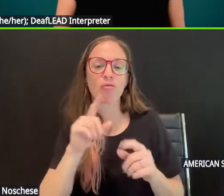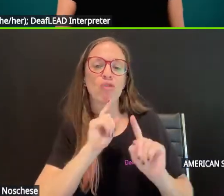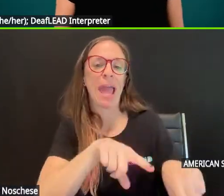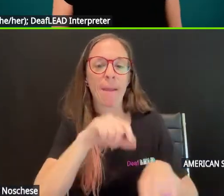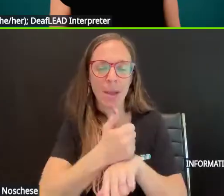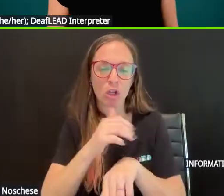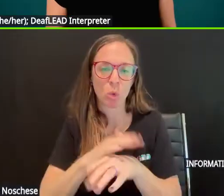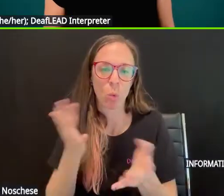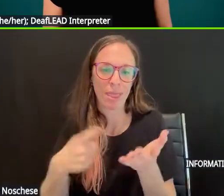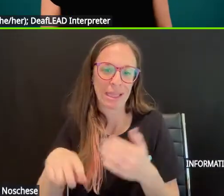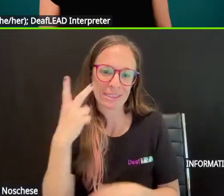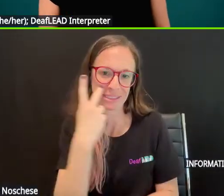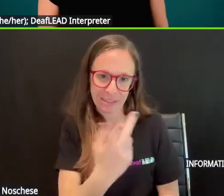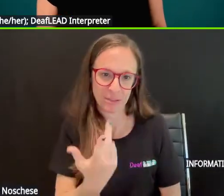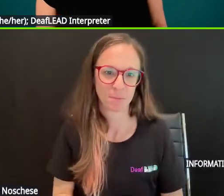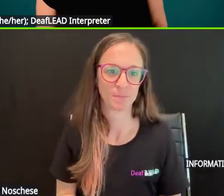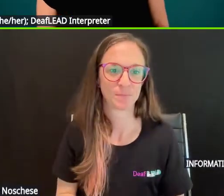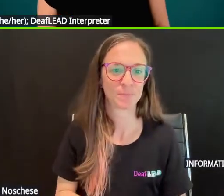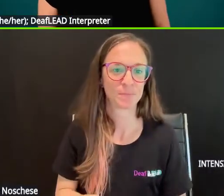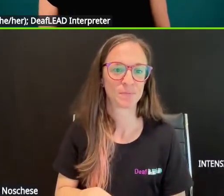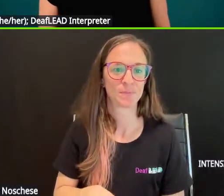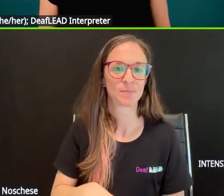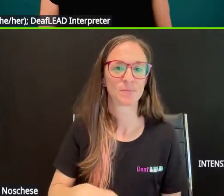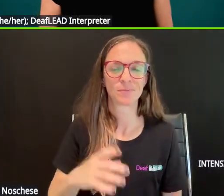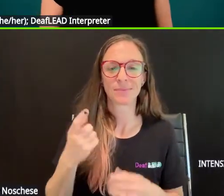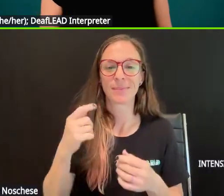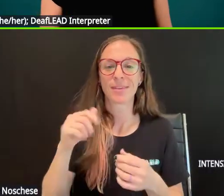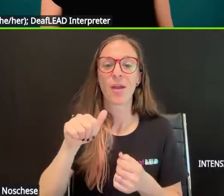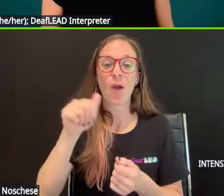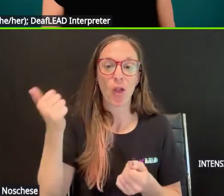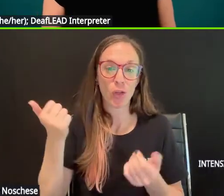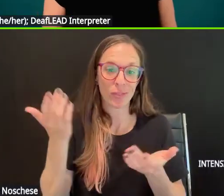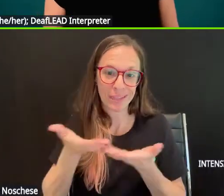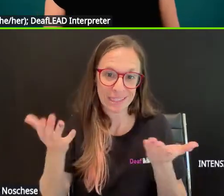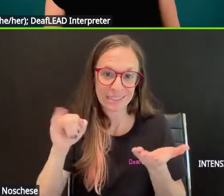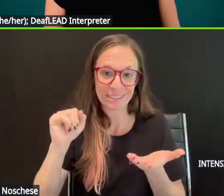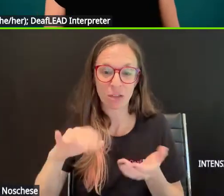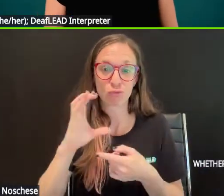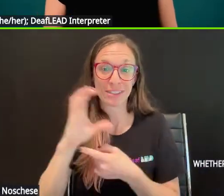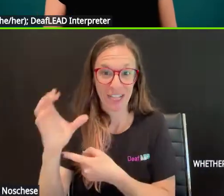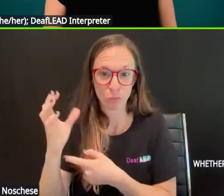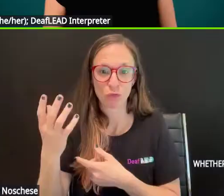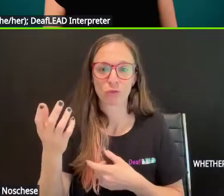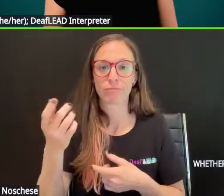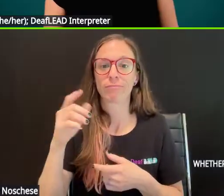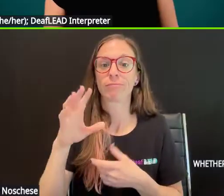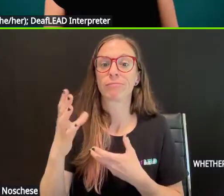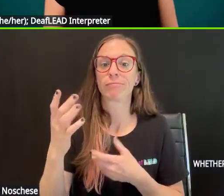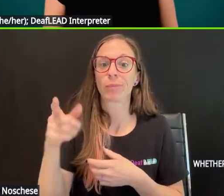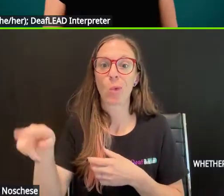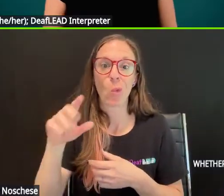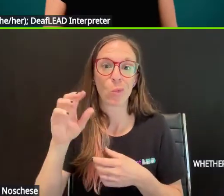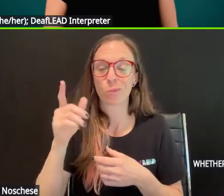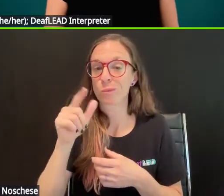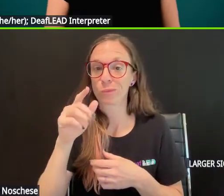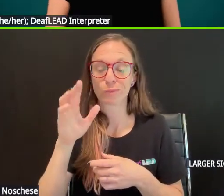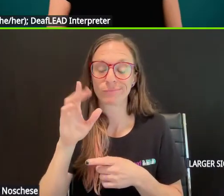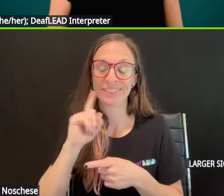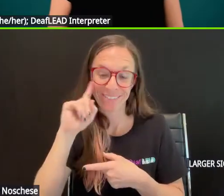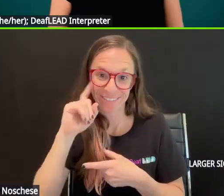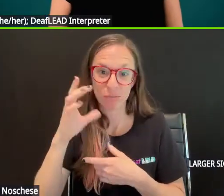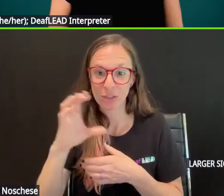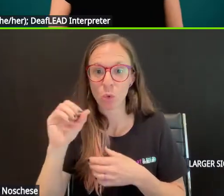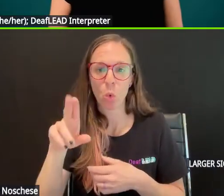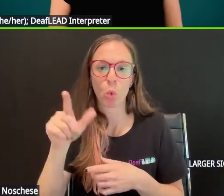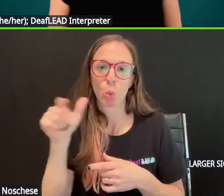sign, facial expression, and then the crisis counselor is reacting based on what they're seeing and being able to read. Crisis